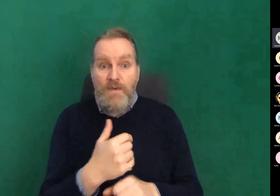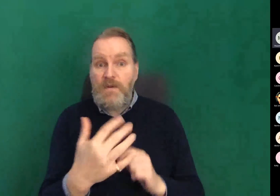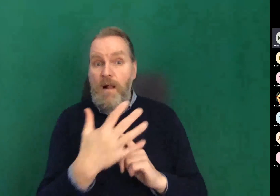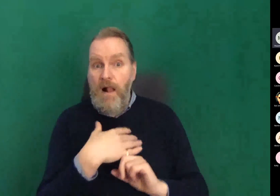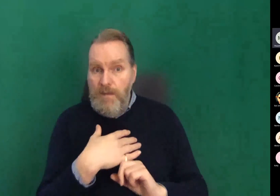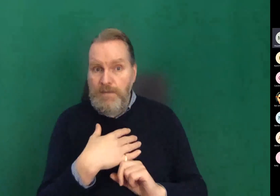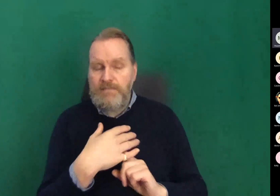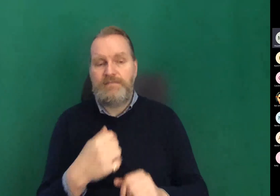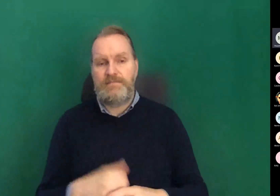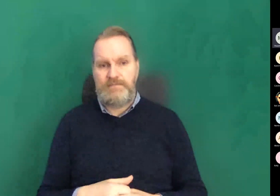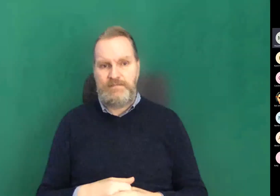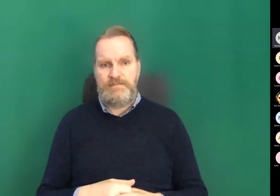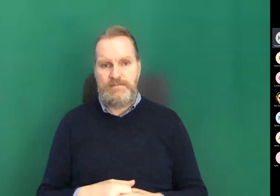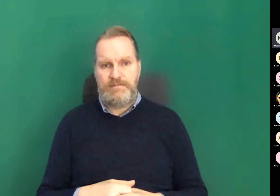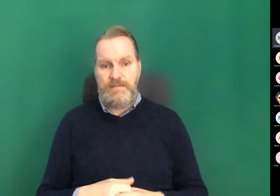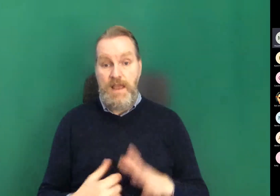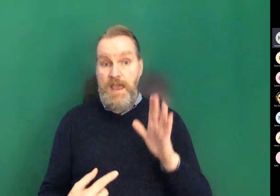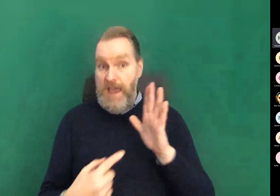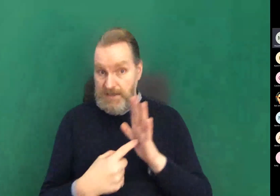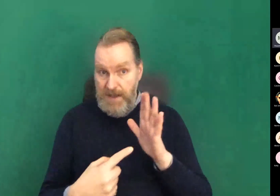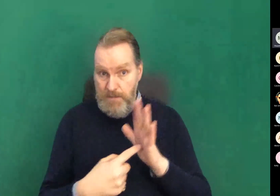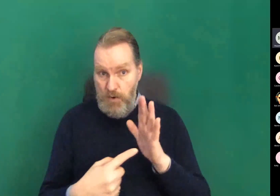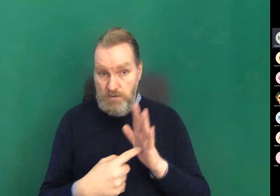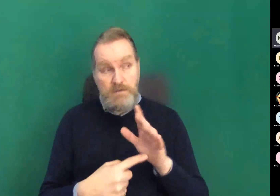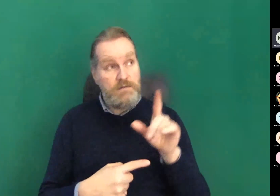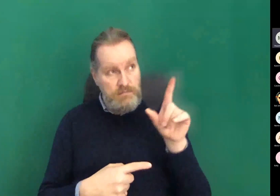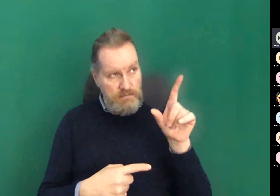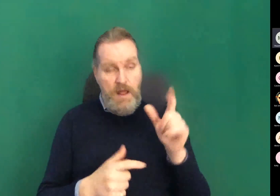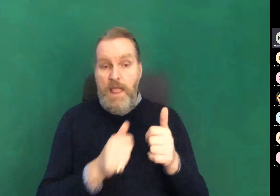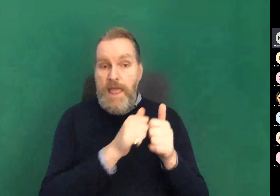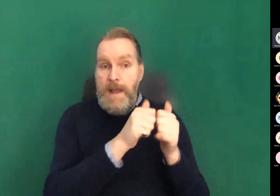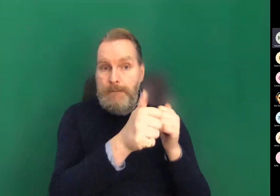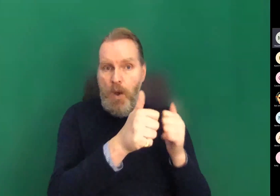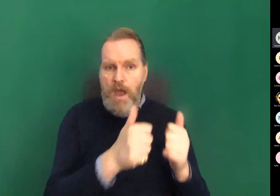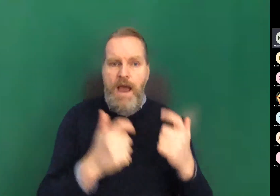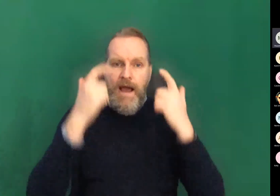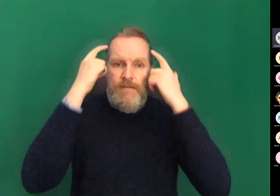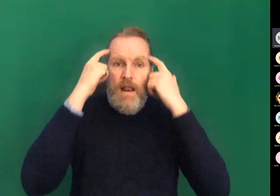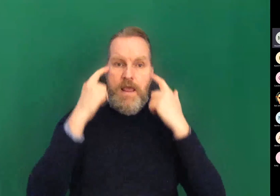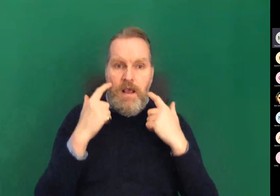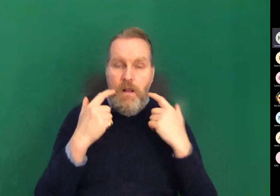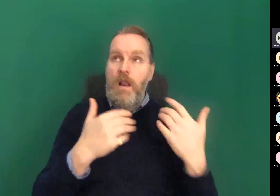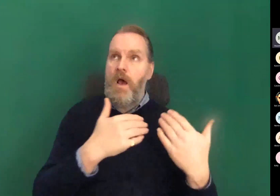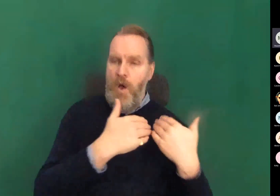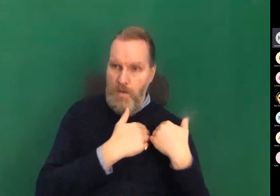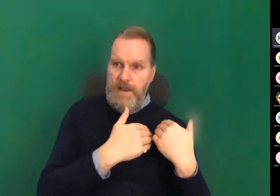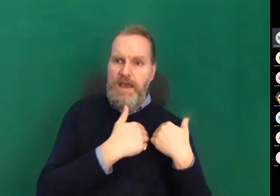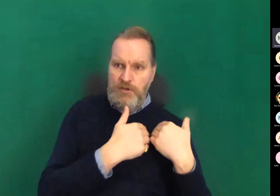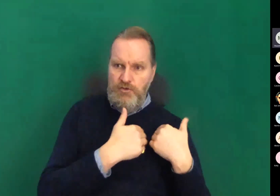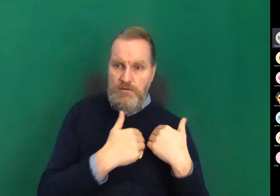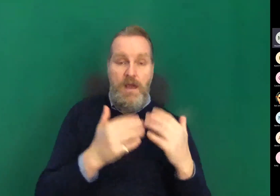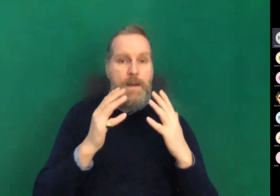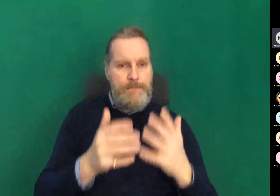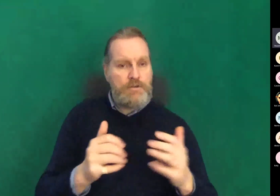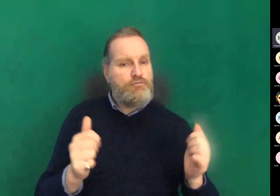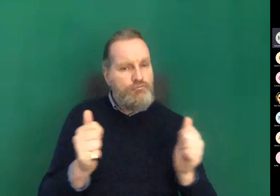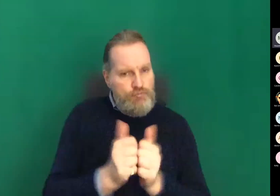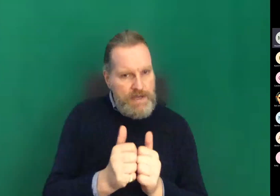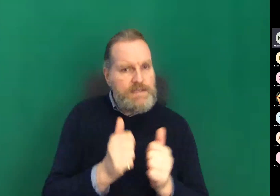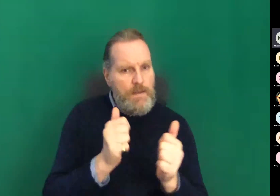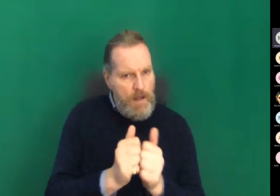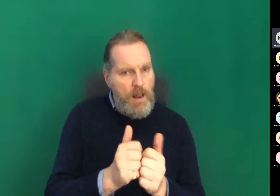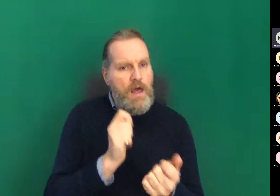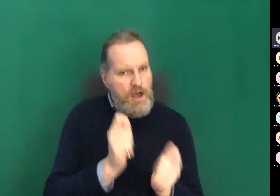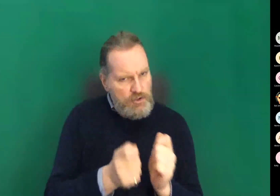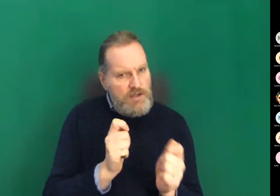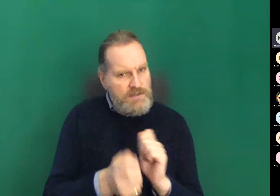This is important because an employer has the legal obligation to provide reasonable adjustments for any disability it is